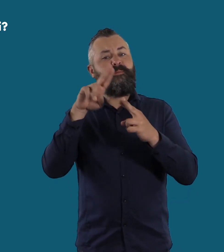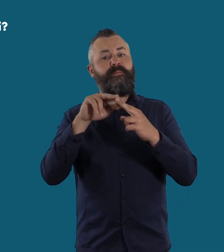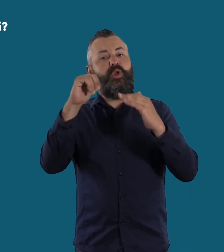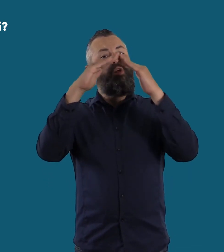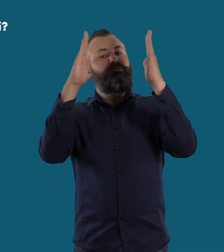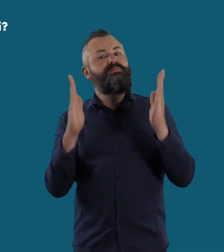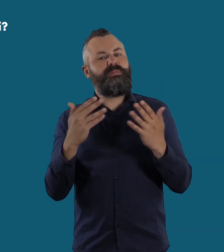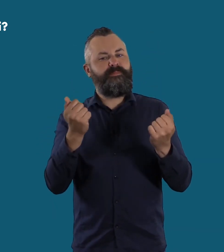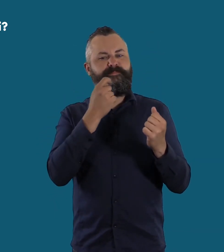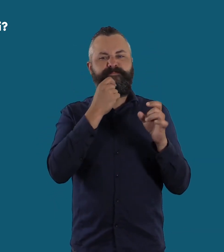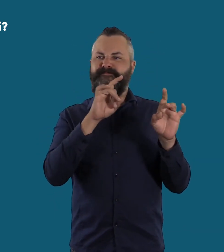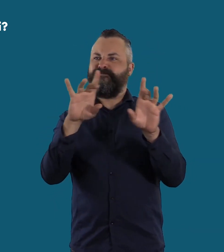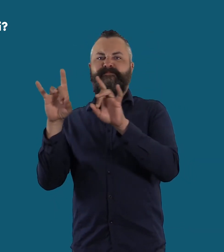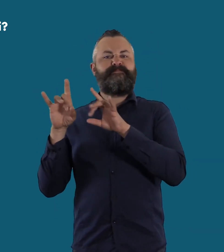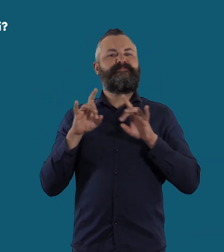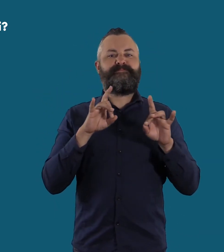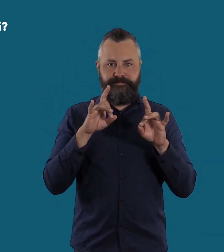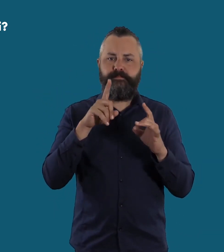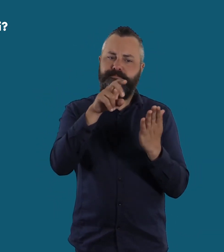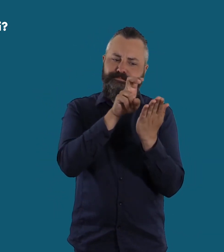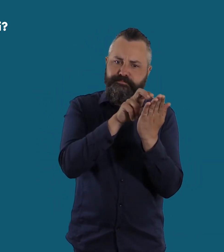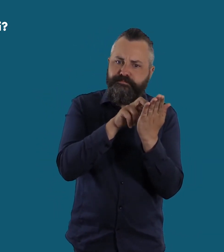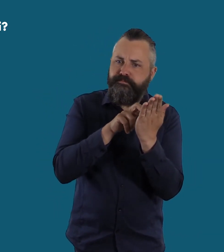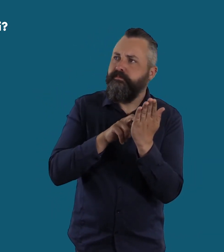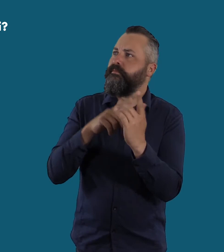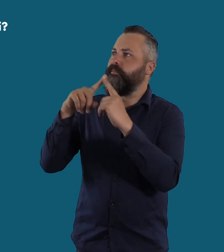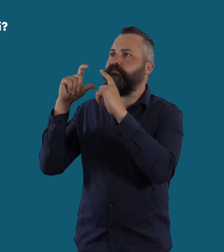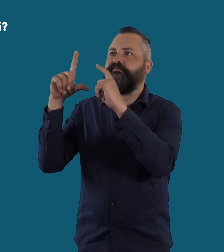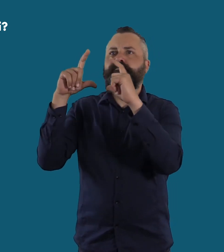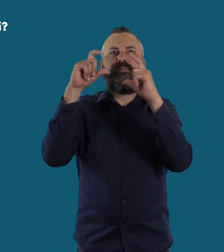If your property is damaged, take notes and photographs for insurance purposes.